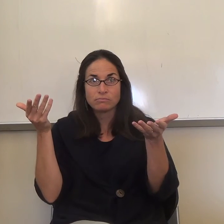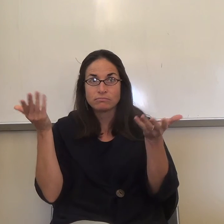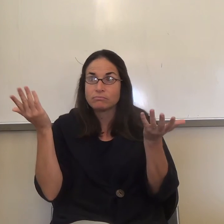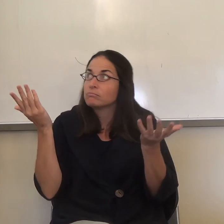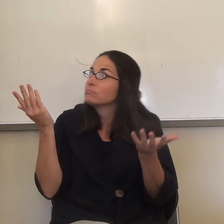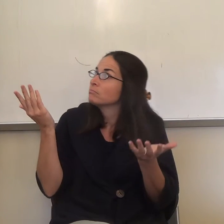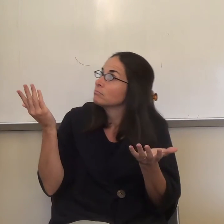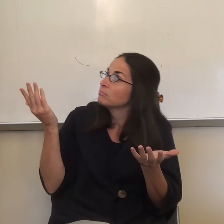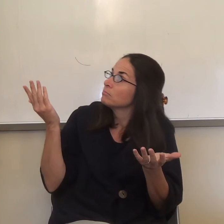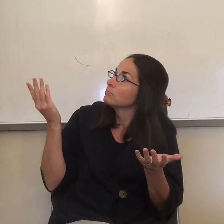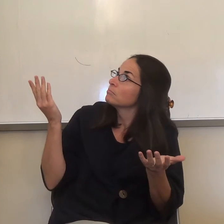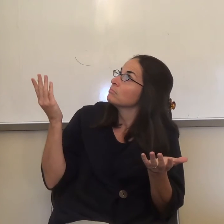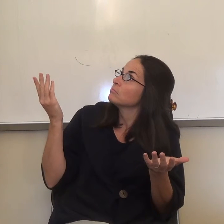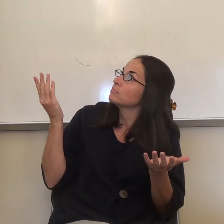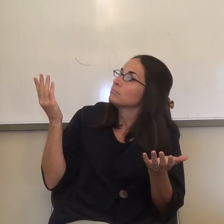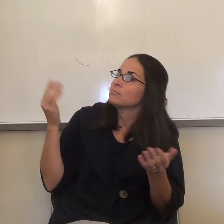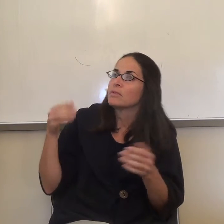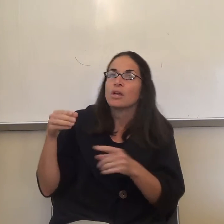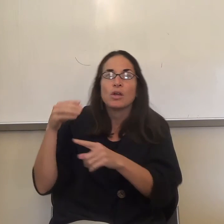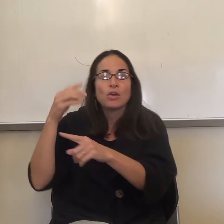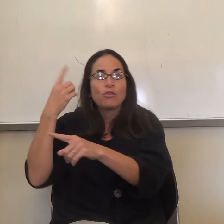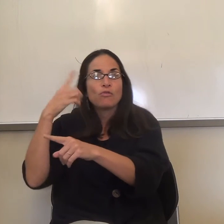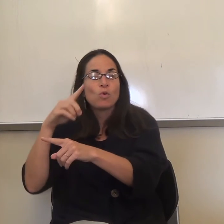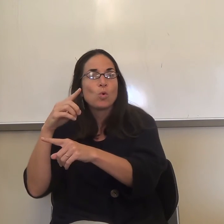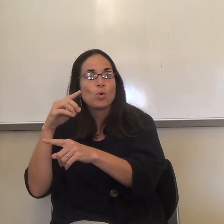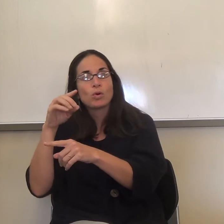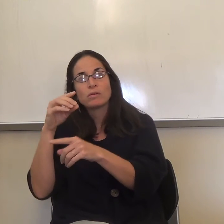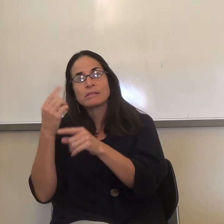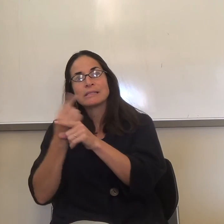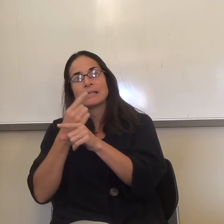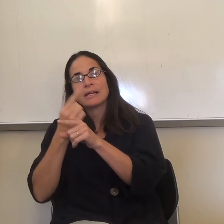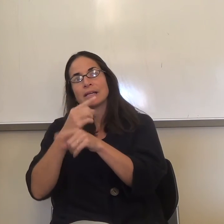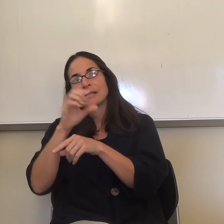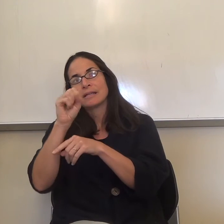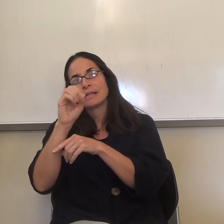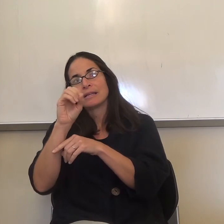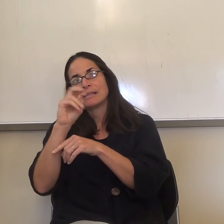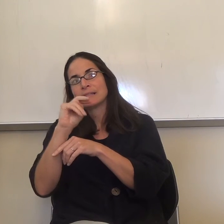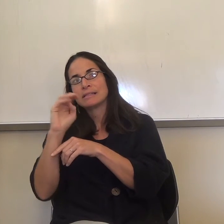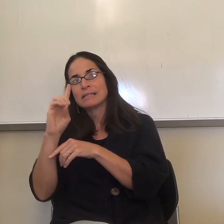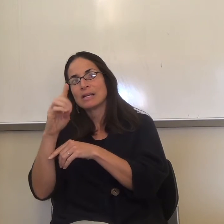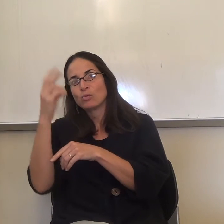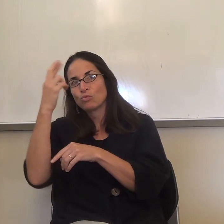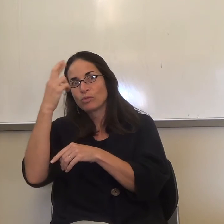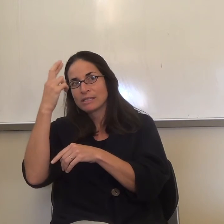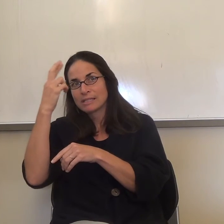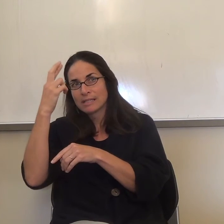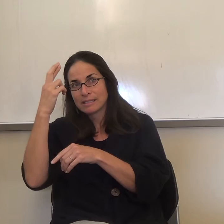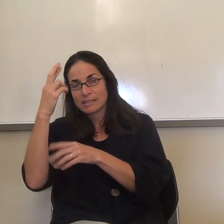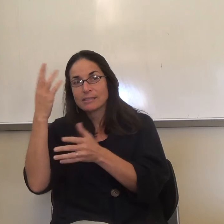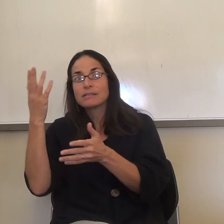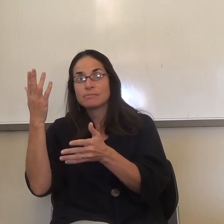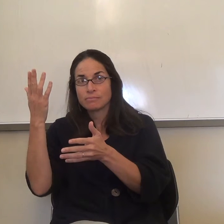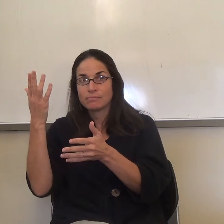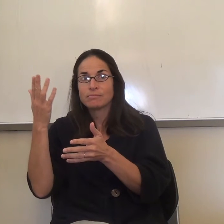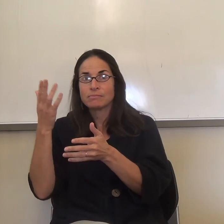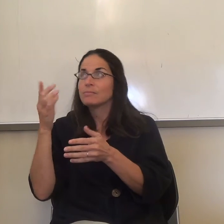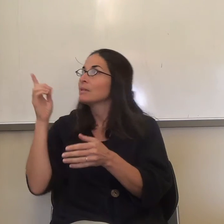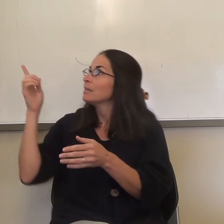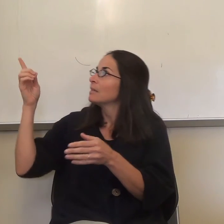Was for sound reasons. Yeah, was for sound reasons. Yeah, there's no, again, no verb. You have to